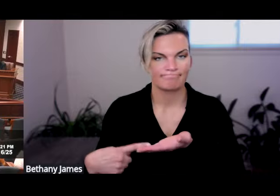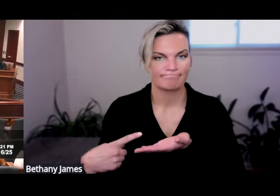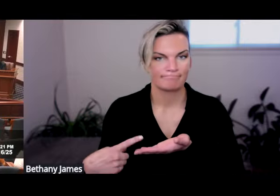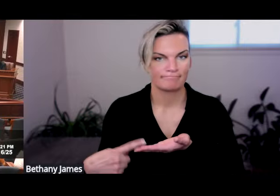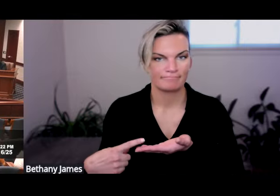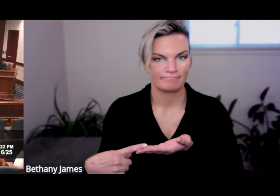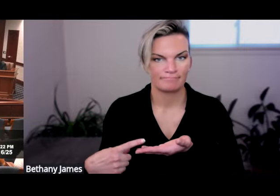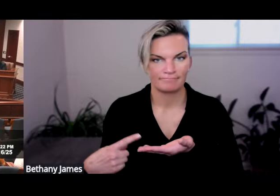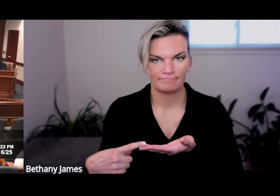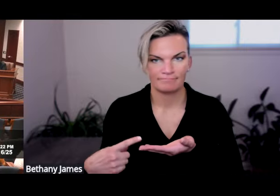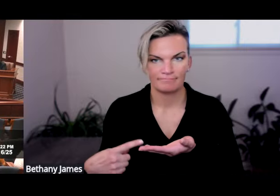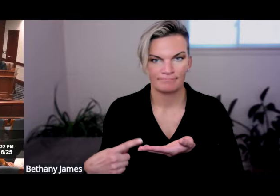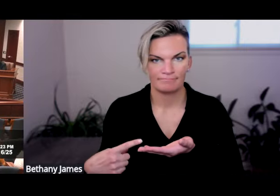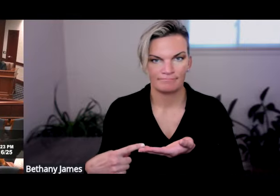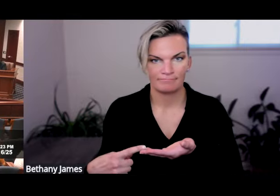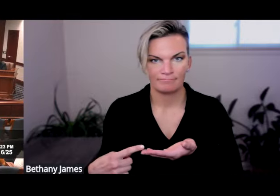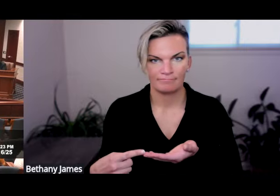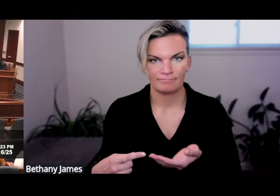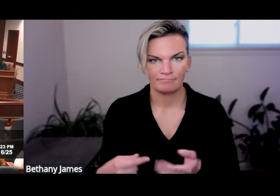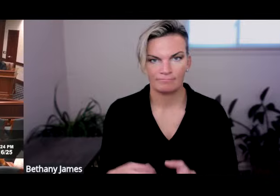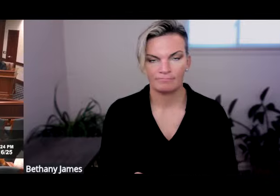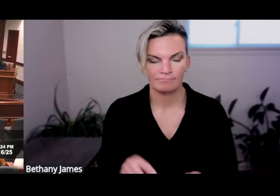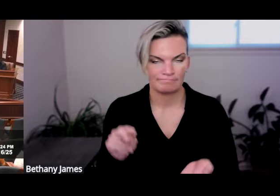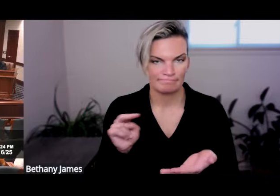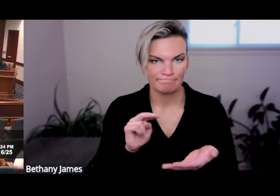Semicolon, that county ballots isn't been there.